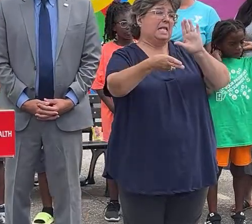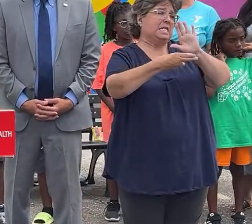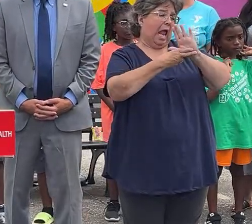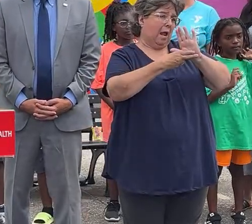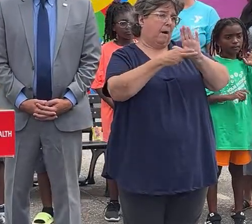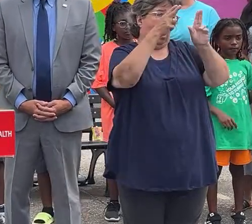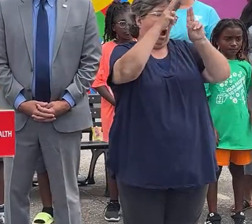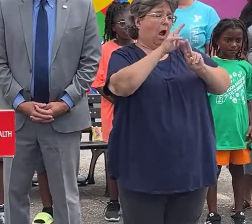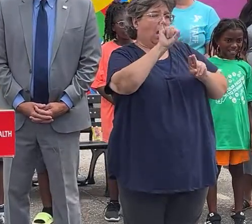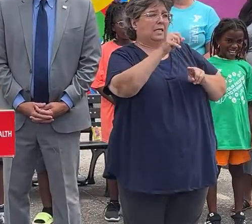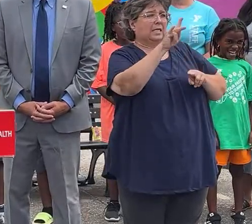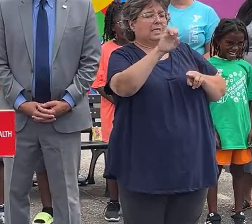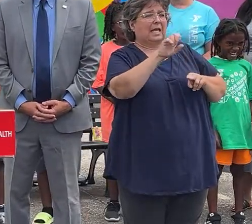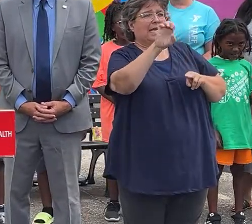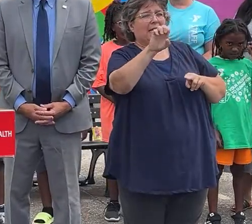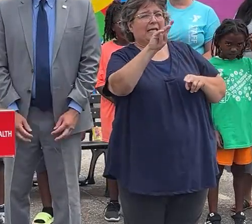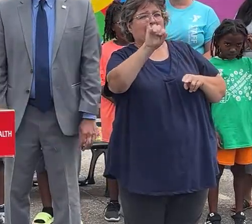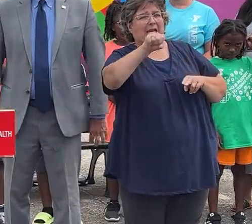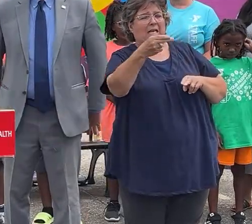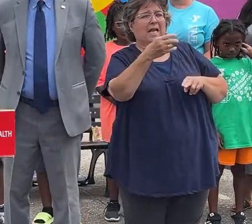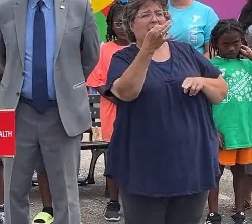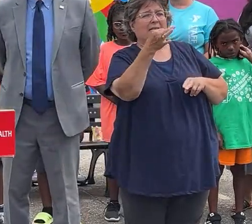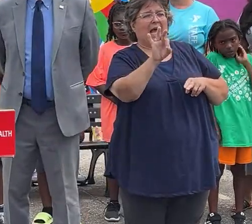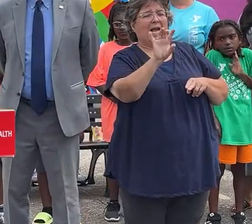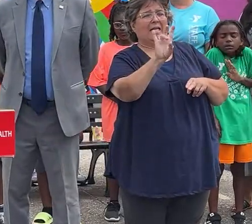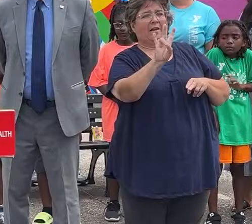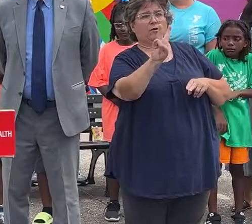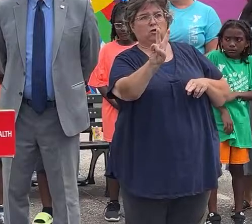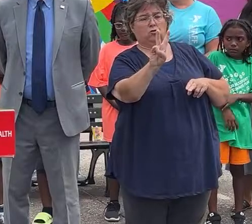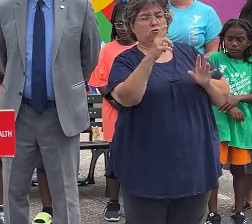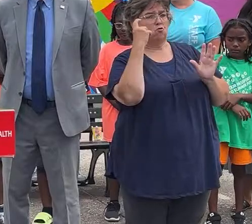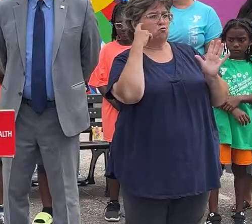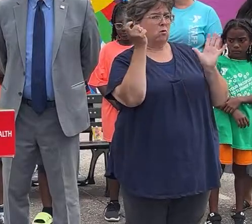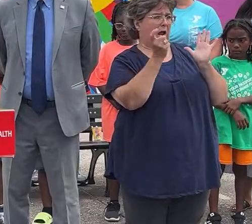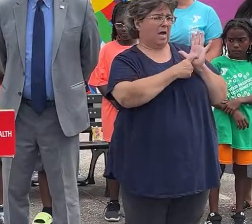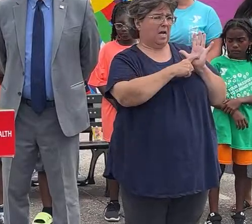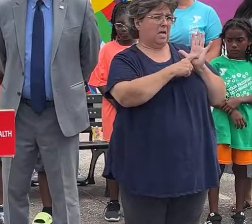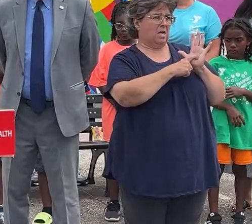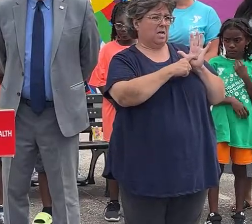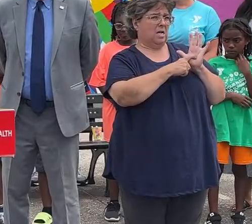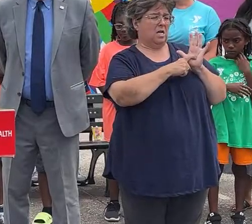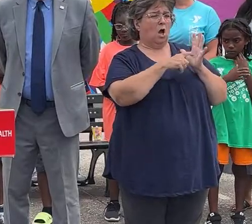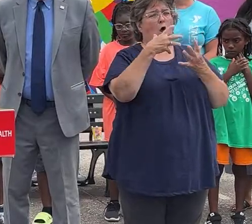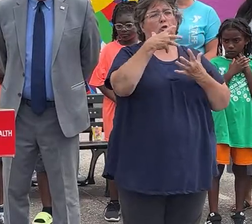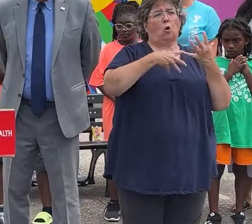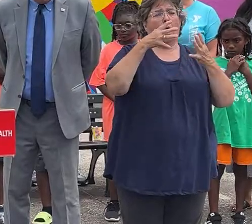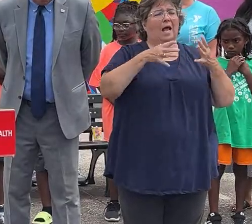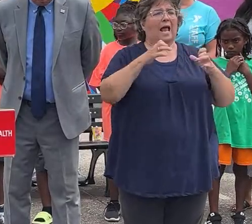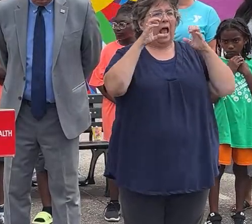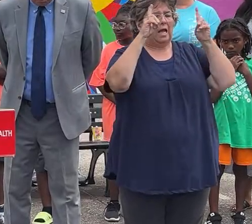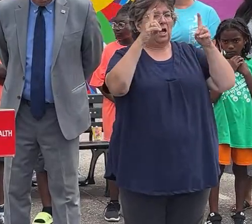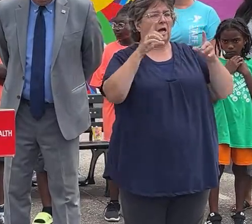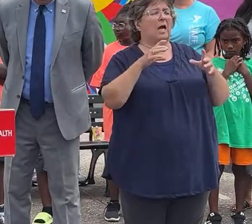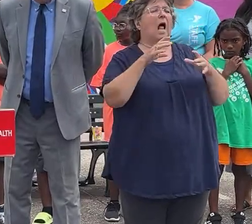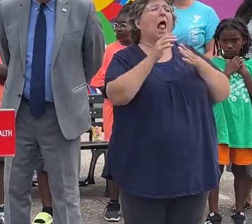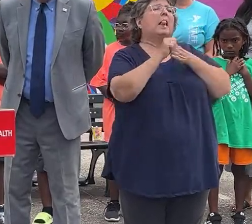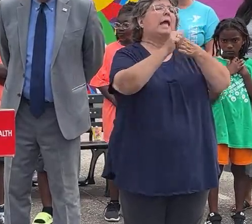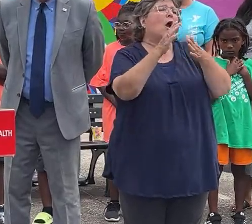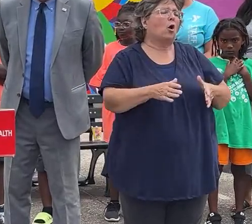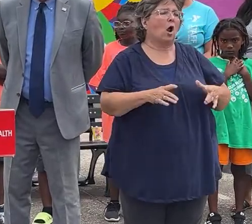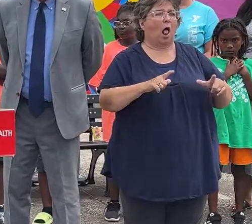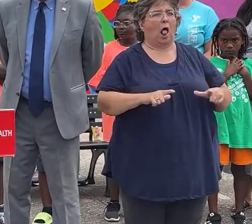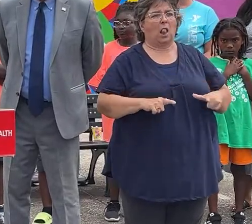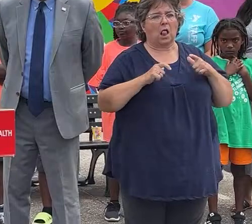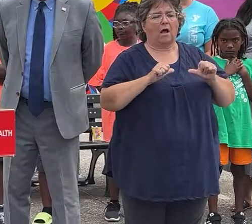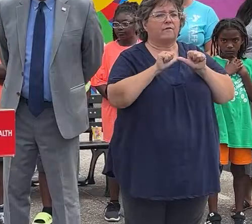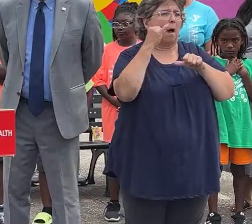in the honor of Jesse E. Nash in 1972, in recognition of a noted sociologist, educator, civic leader, and